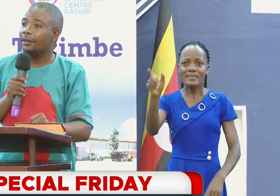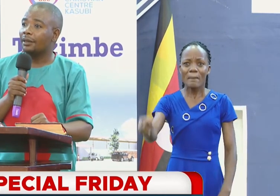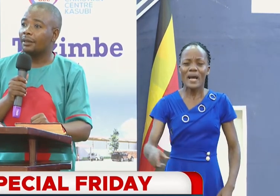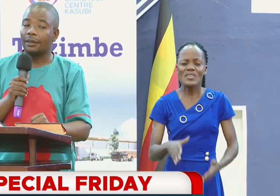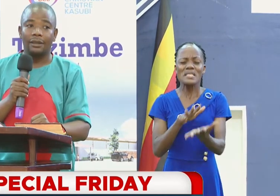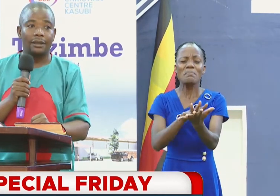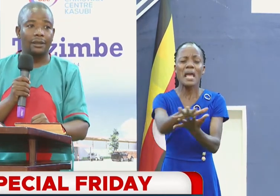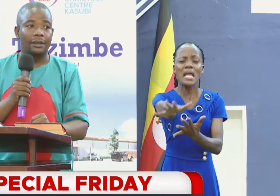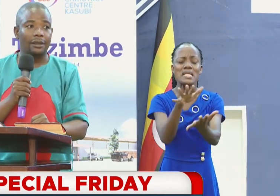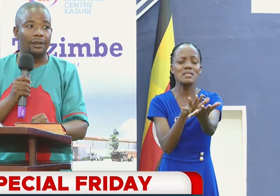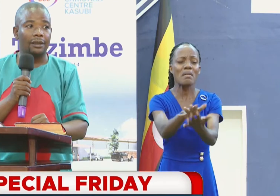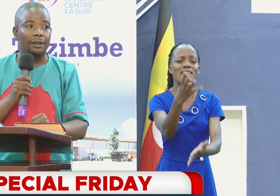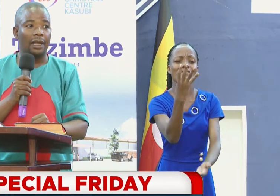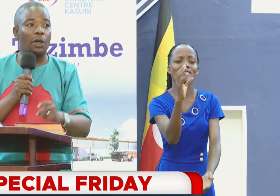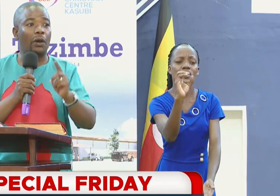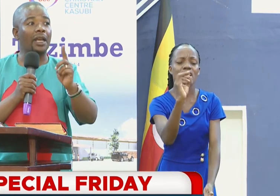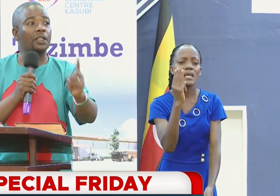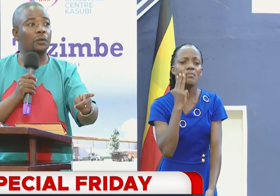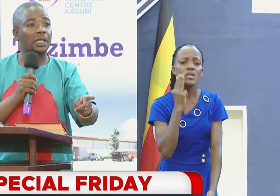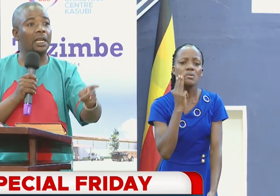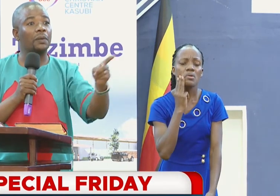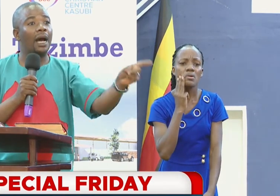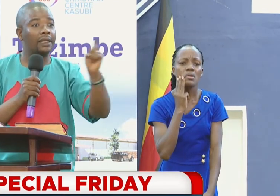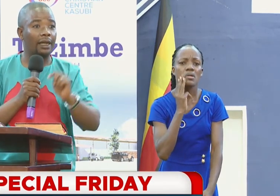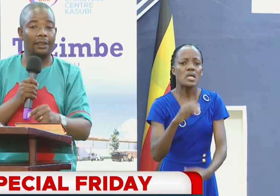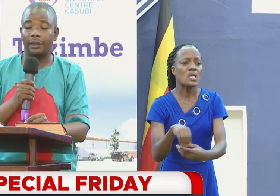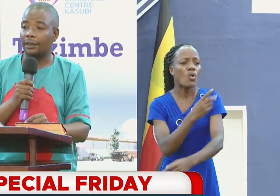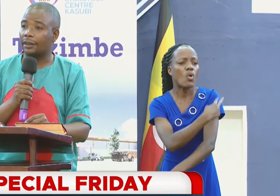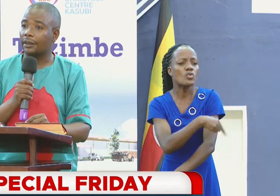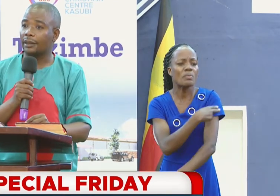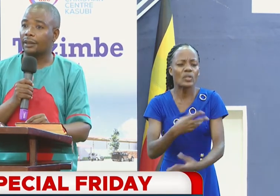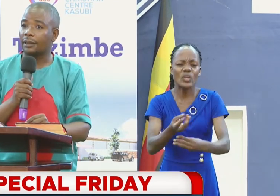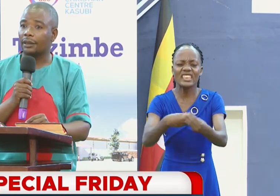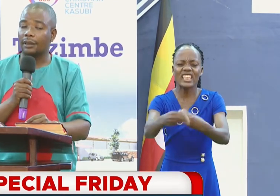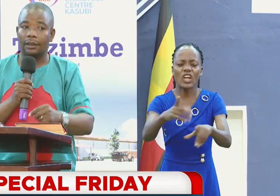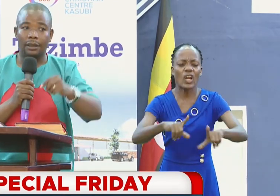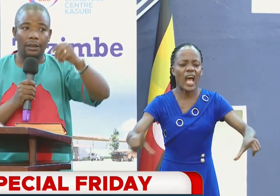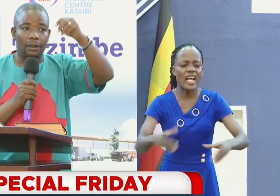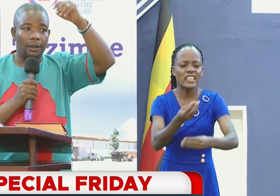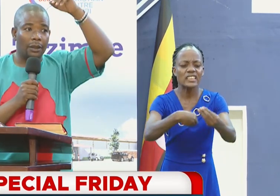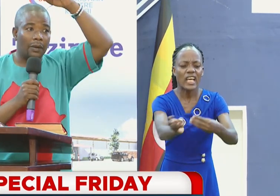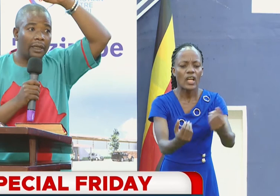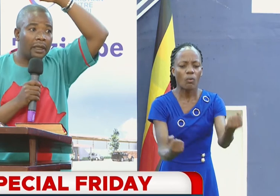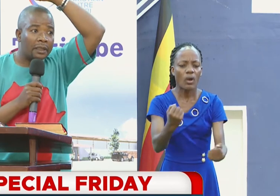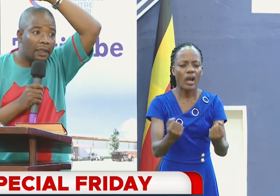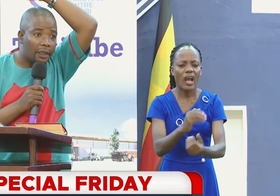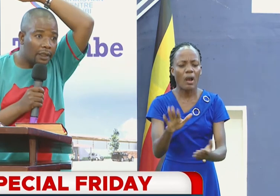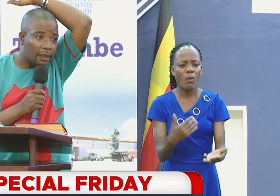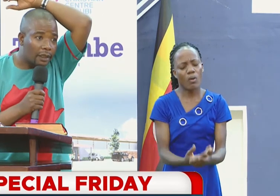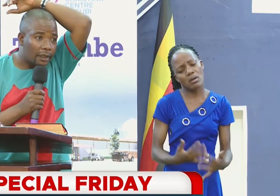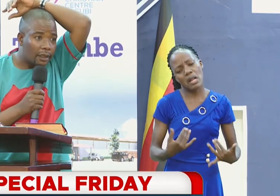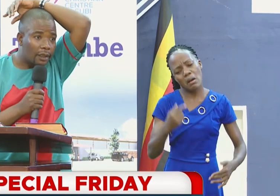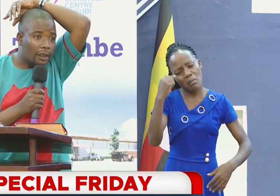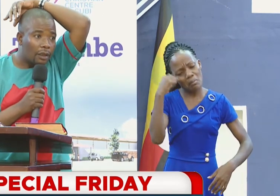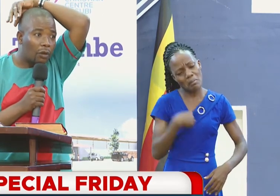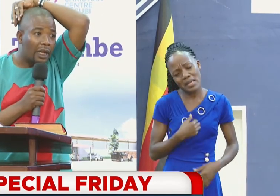but he only survived at 40 million. Sold the car and the land title.